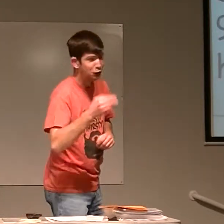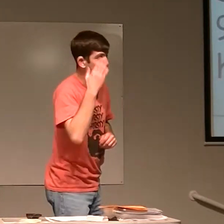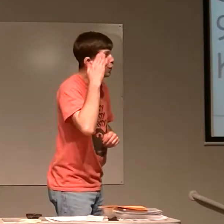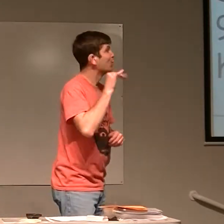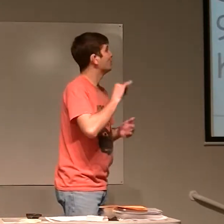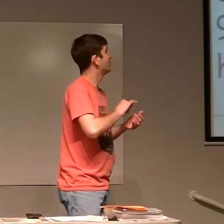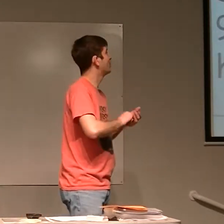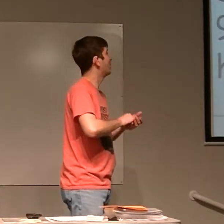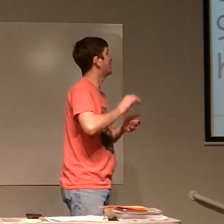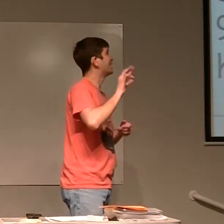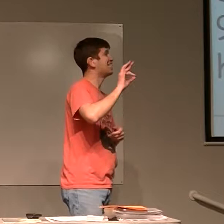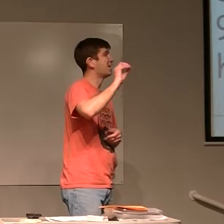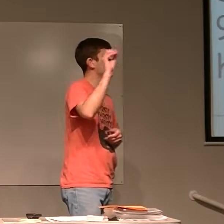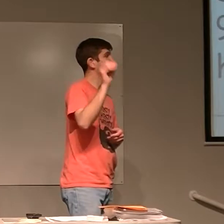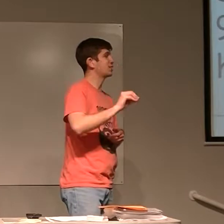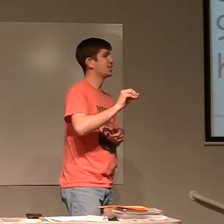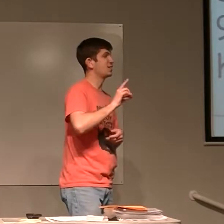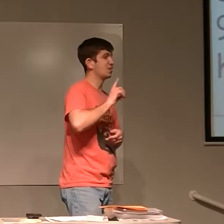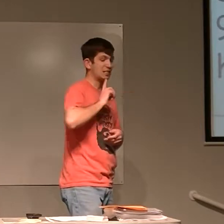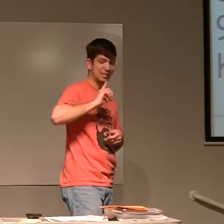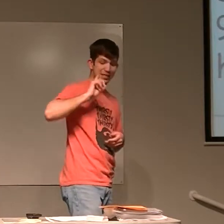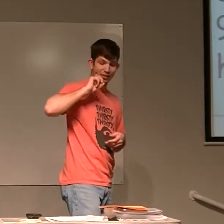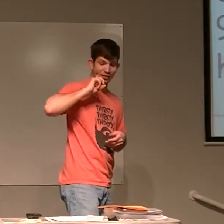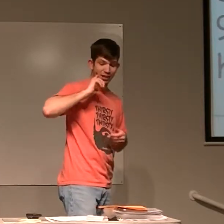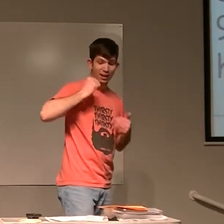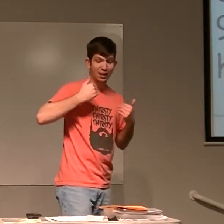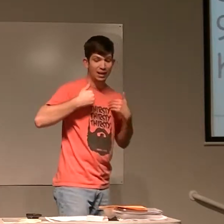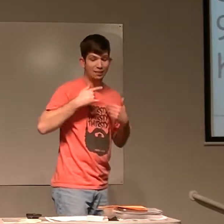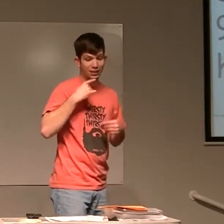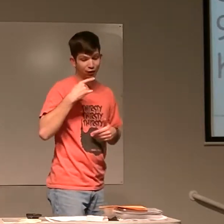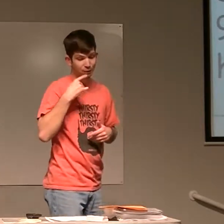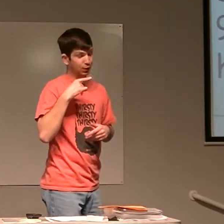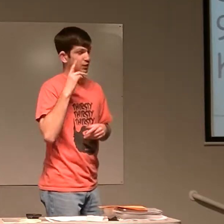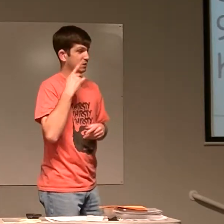you know that 90% of the deaf have hearing impairment.